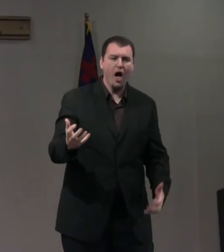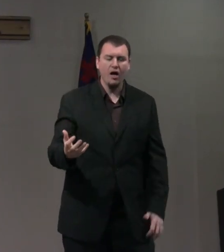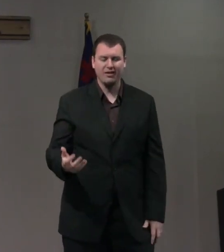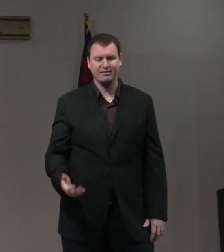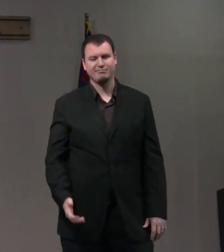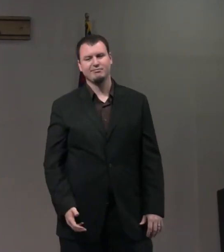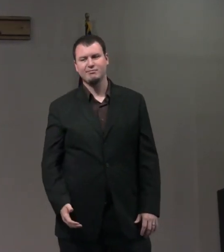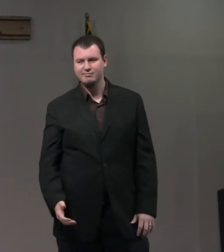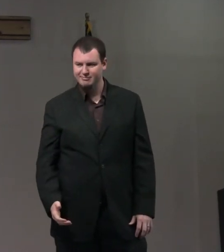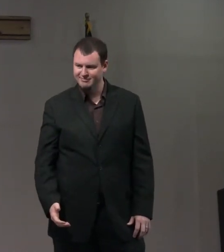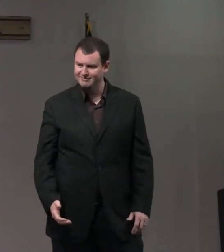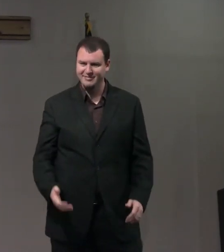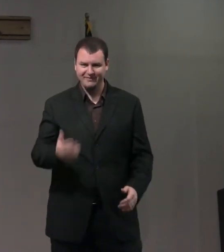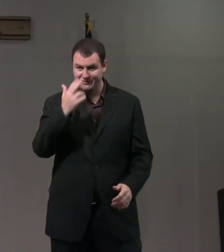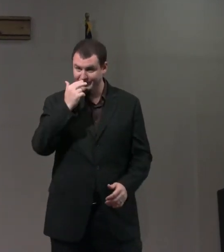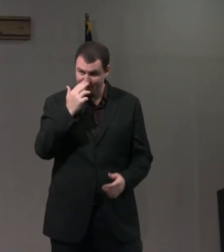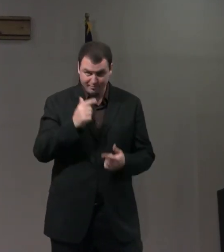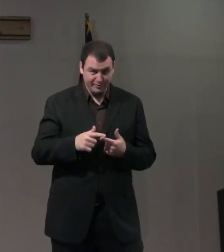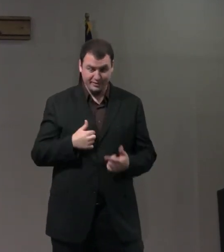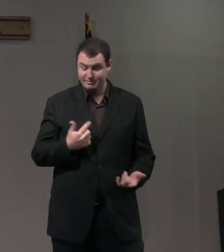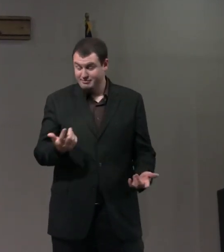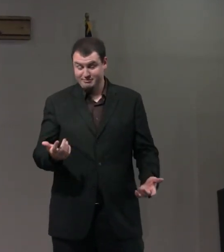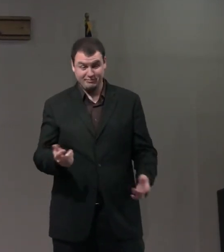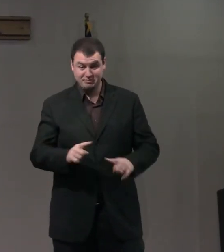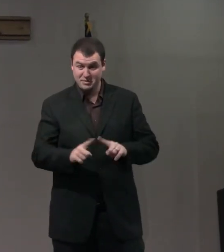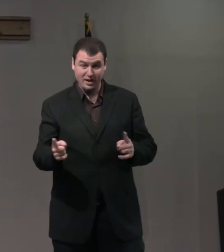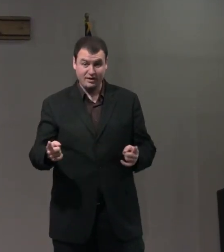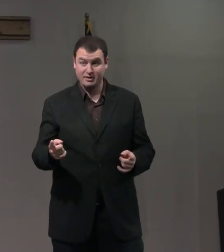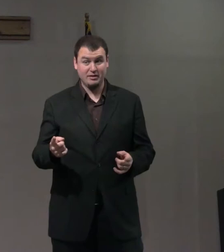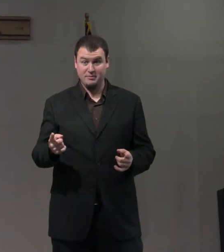He wants Coke. And it's funny to me.